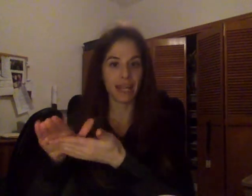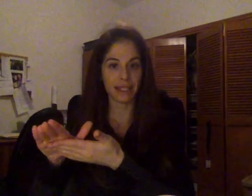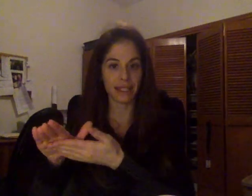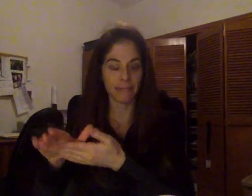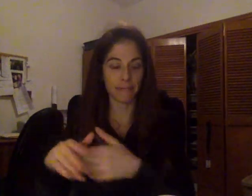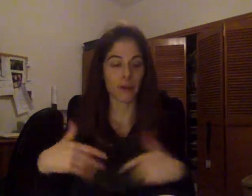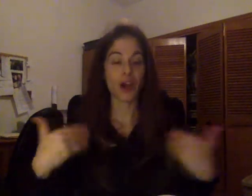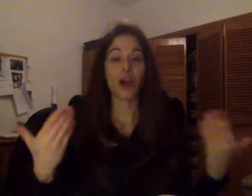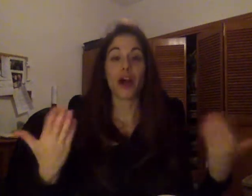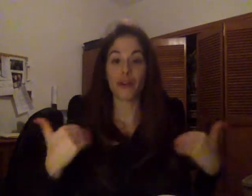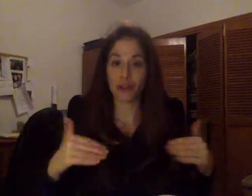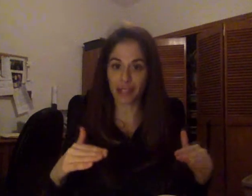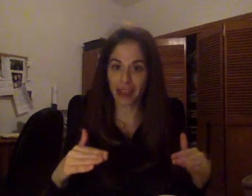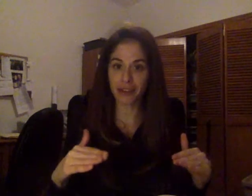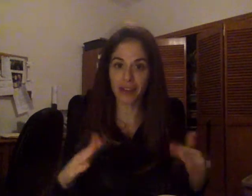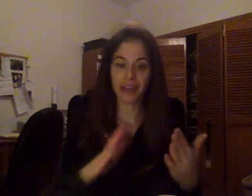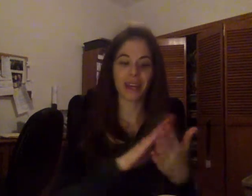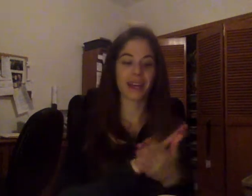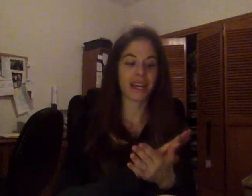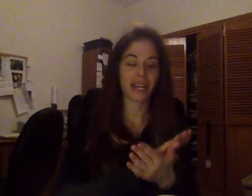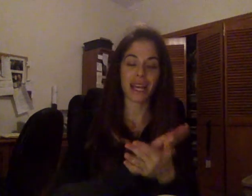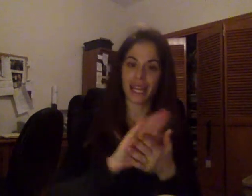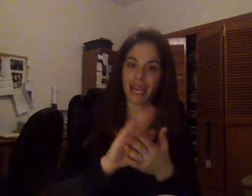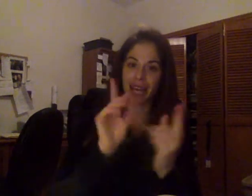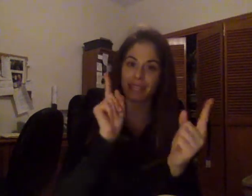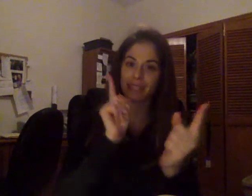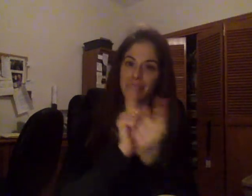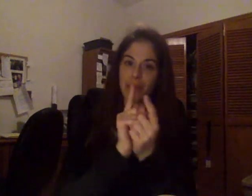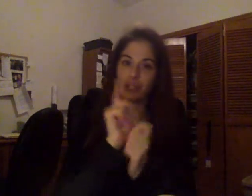nice. And all together, nice to meet you.